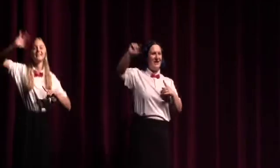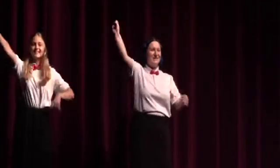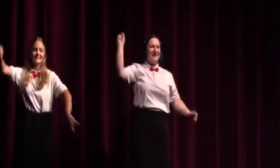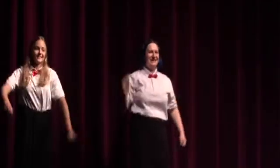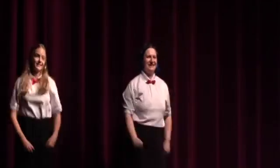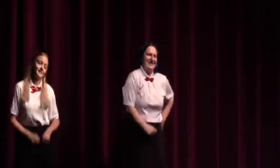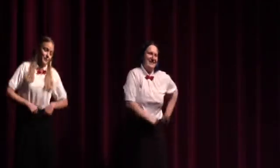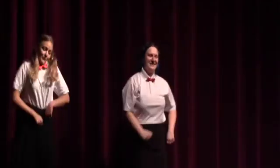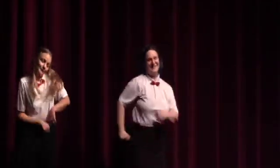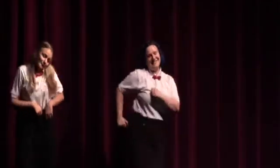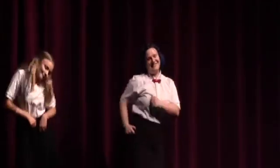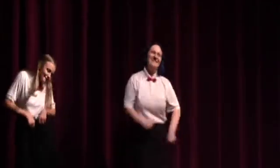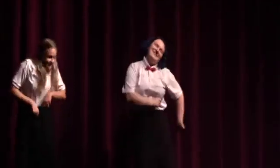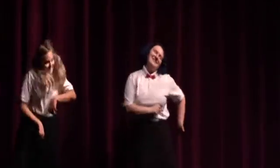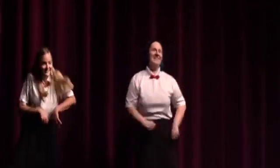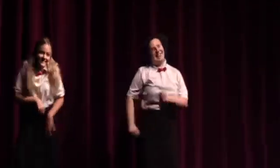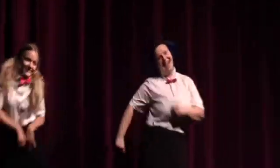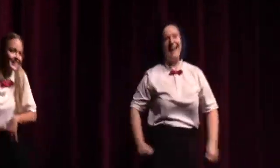Supercalifragilisticexpialidocious. I'm a little underlined.